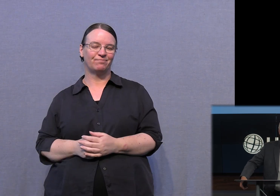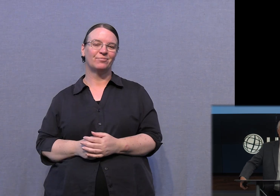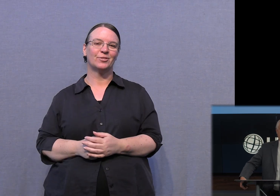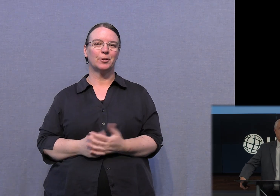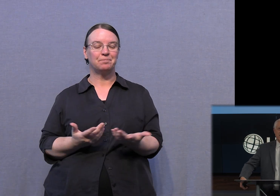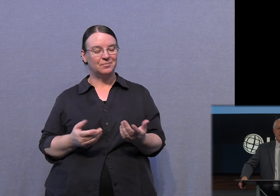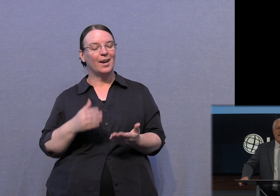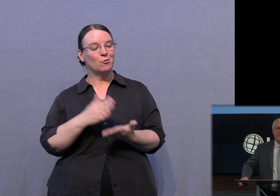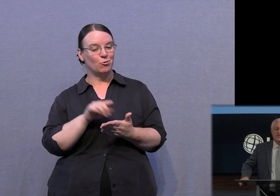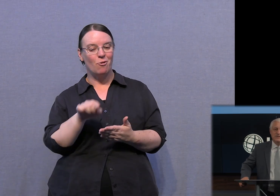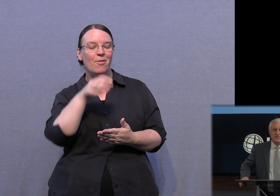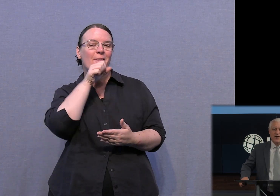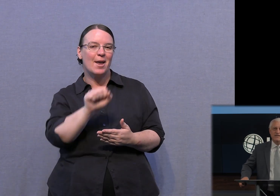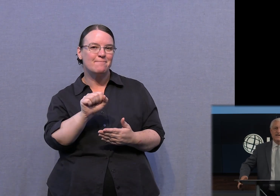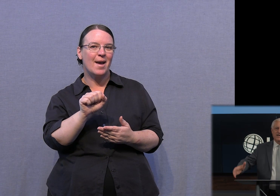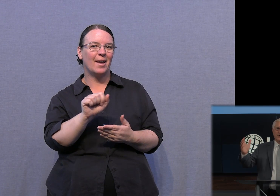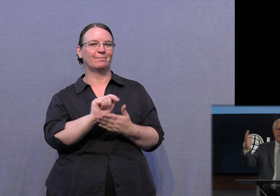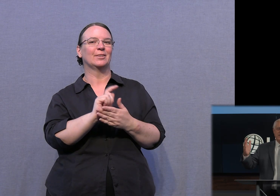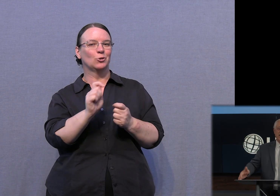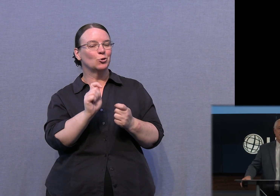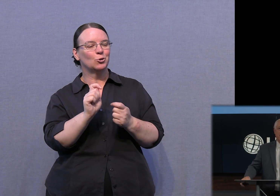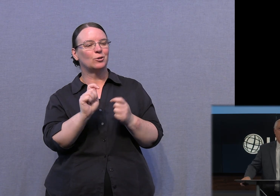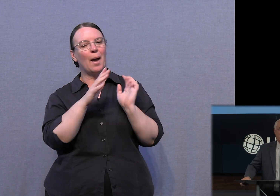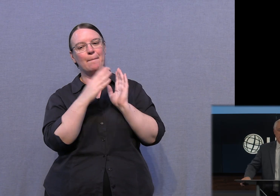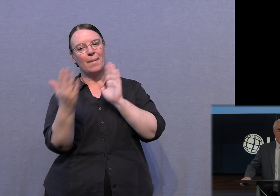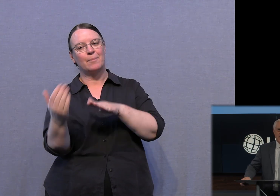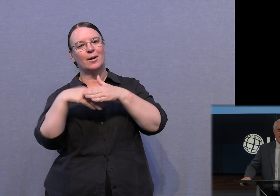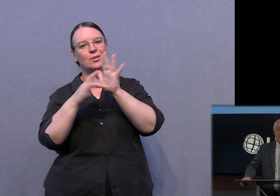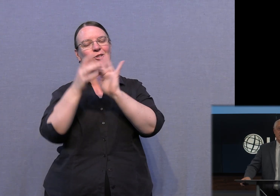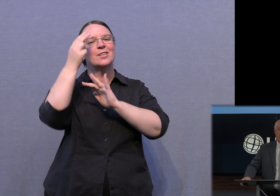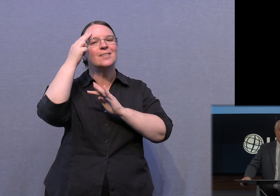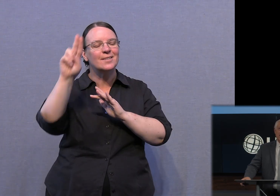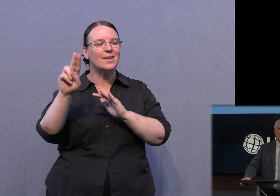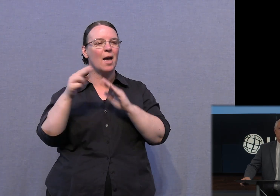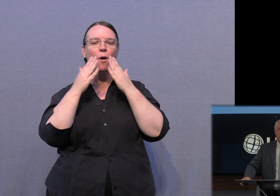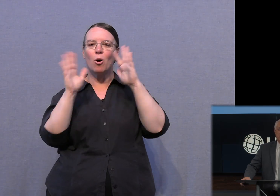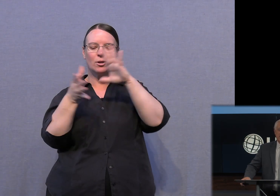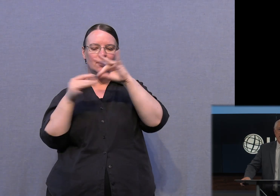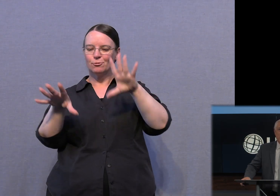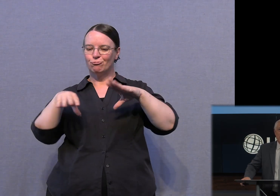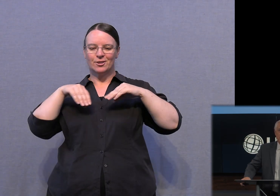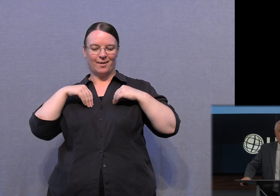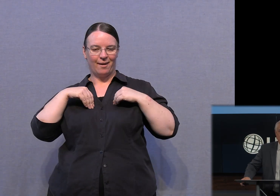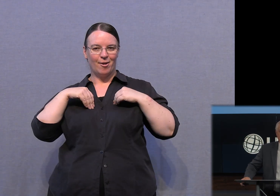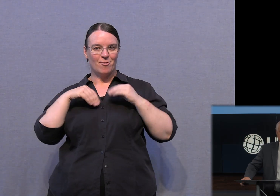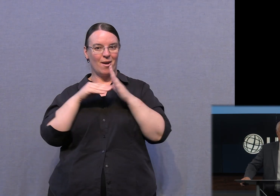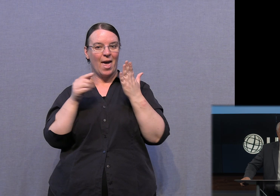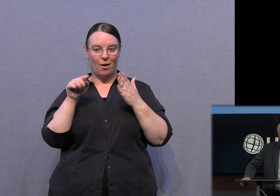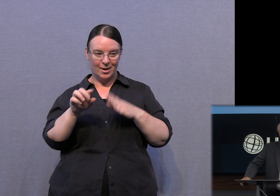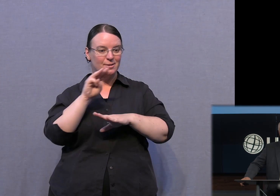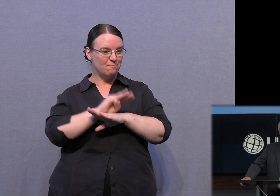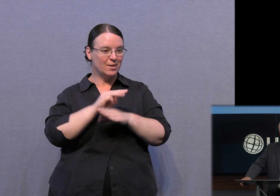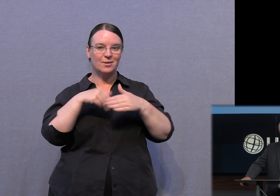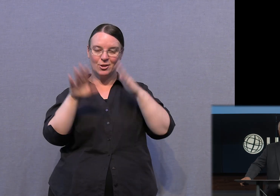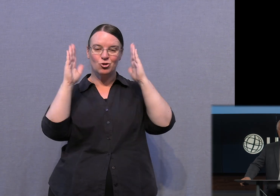He was soon baptized in the name of Jesus Christ, received the gift of the Holy Spirit, and he's in our church today working for God.